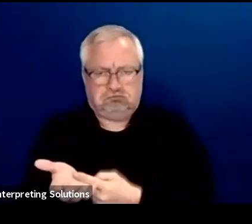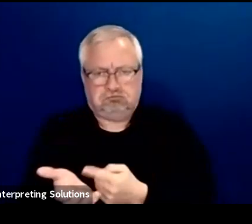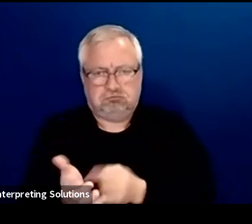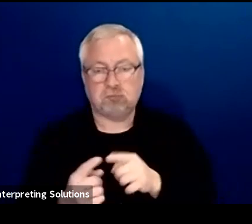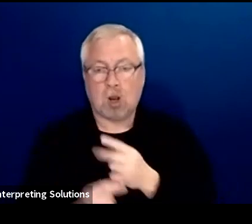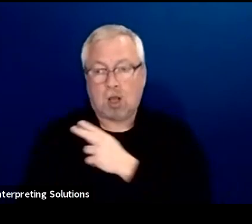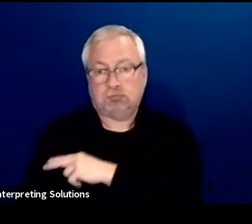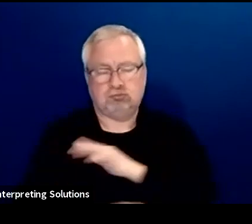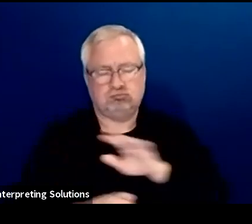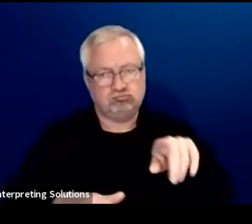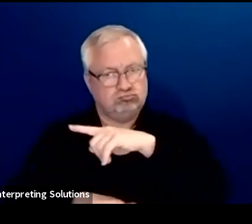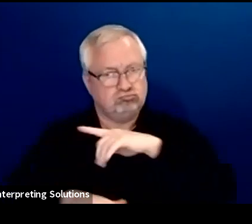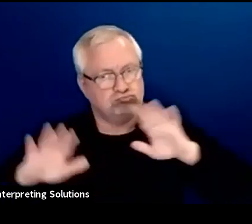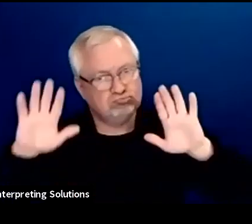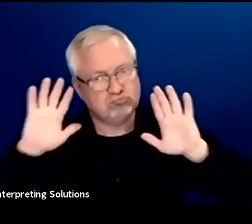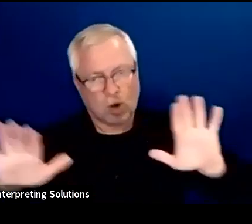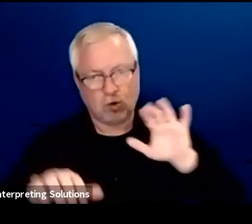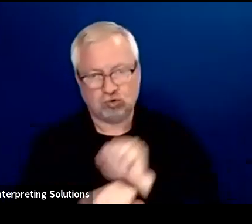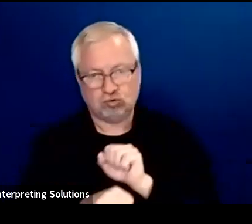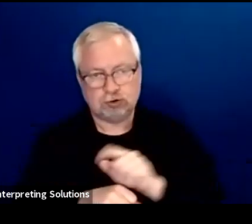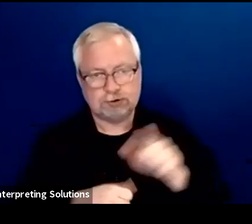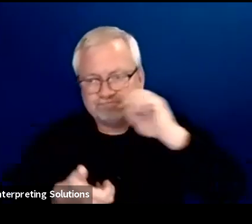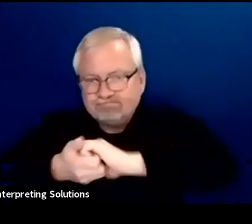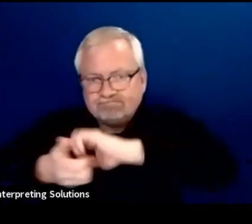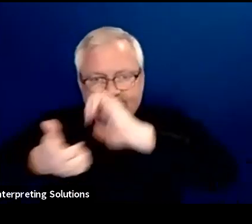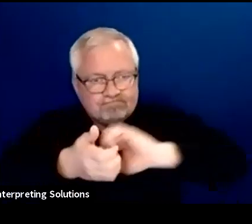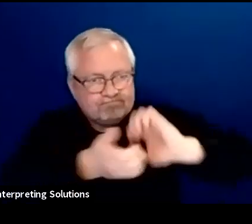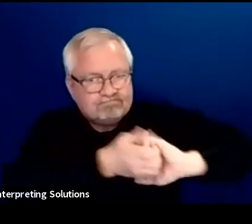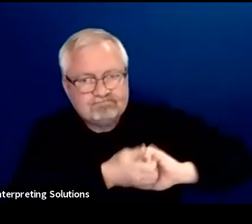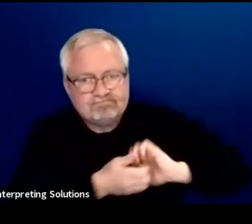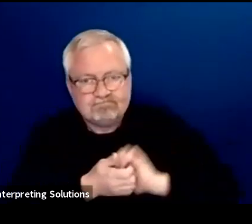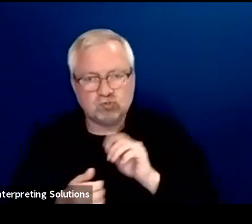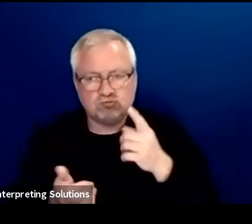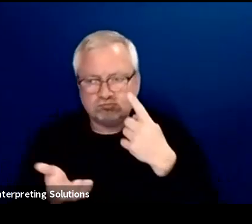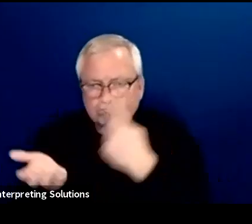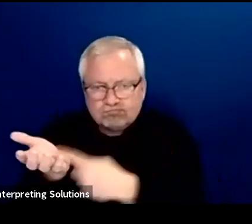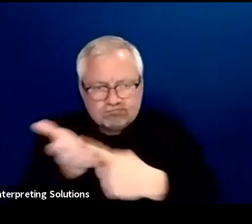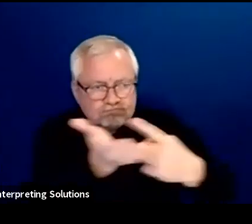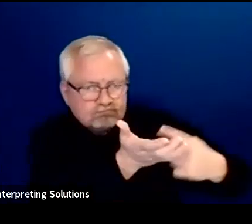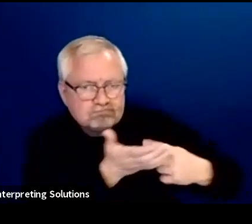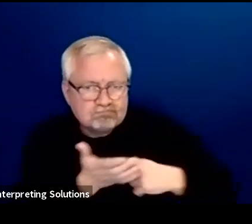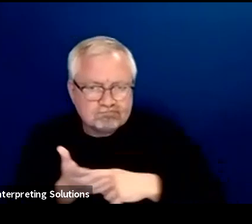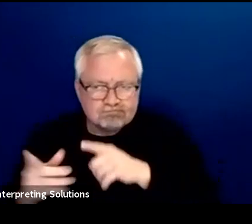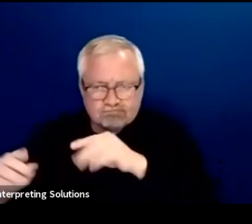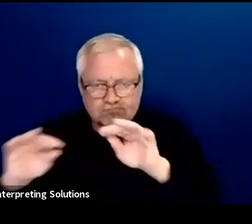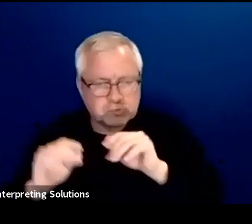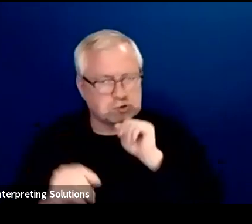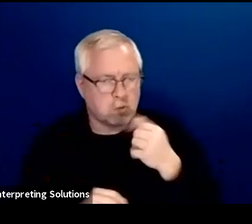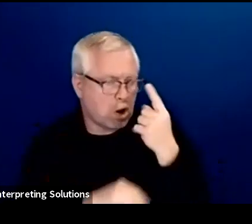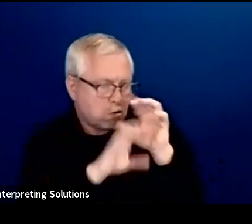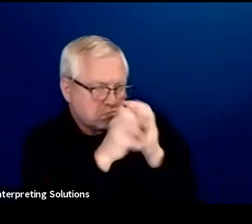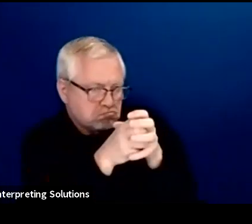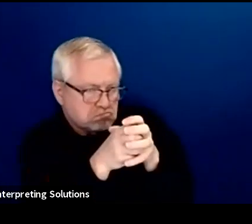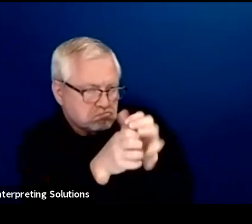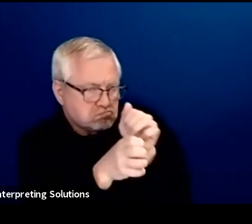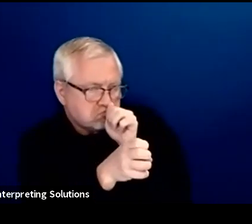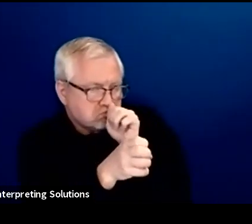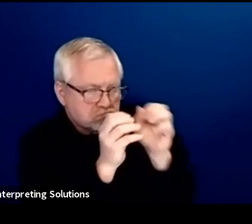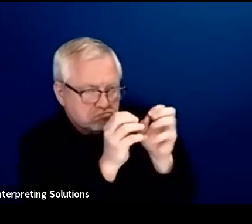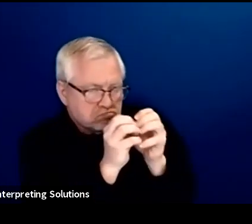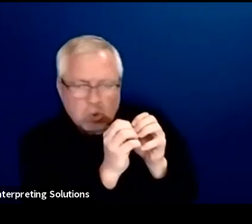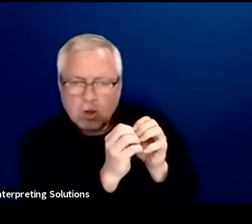They're talking together. They're not just planning one hospital or one system at a time, but really looking at the combined picture.